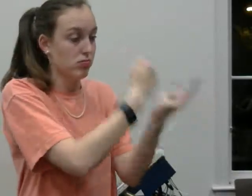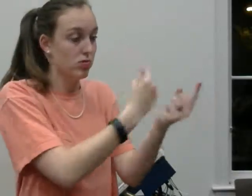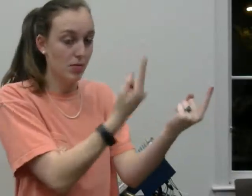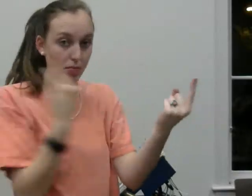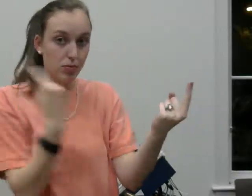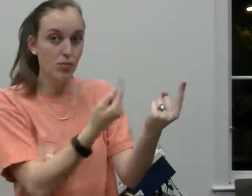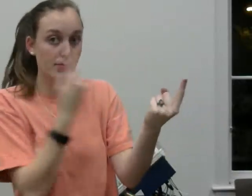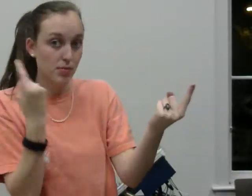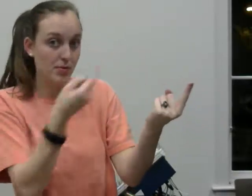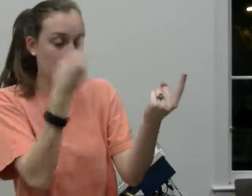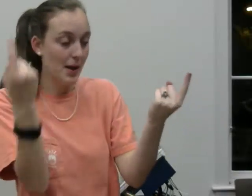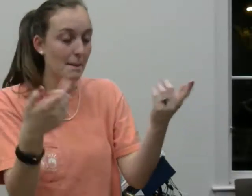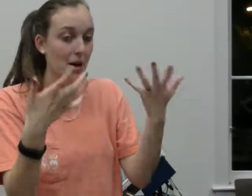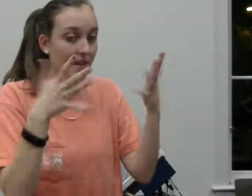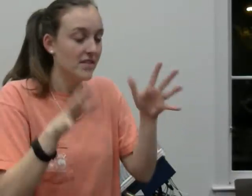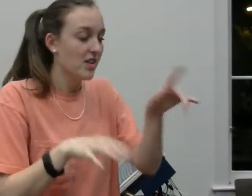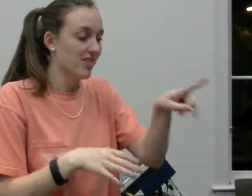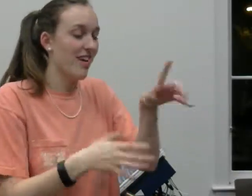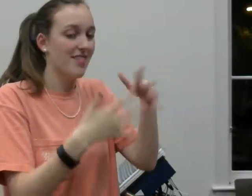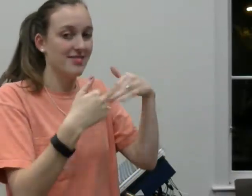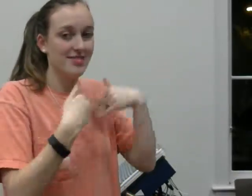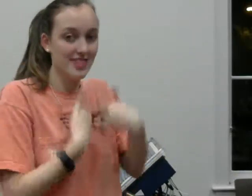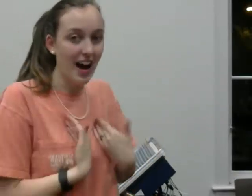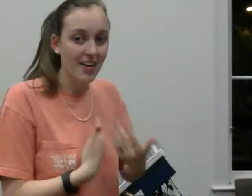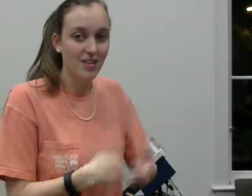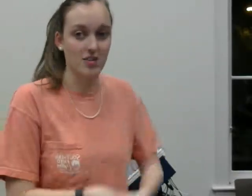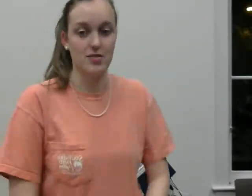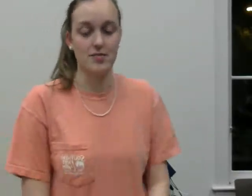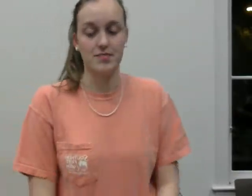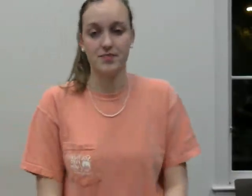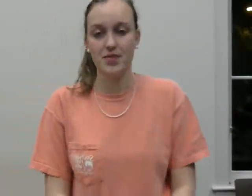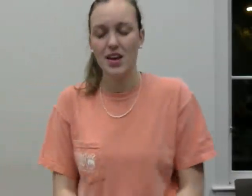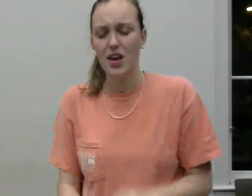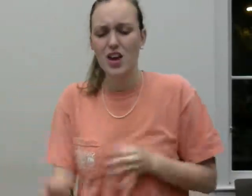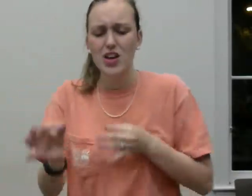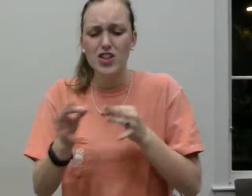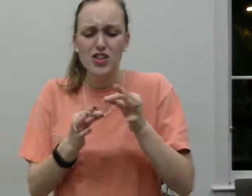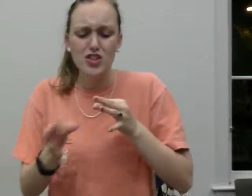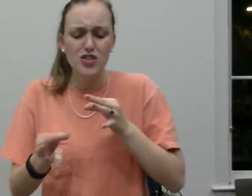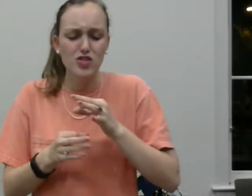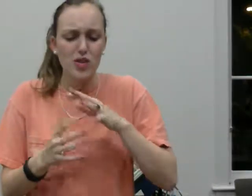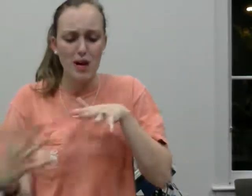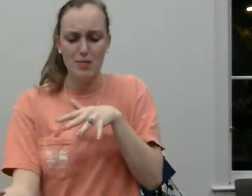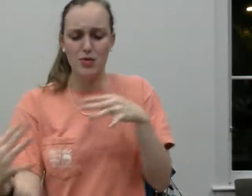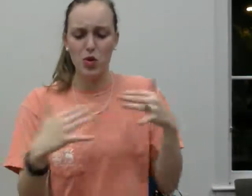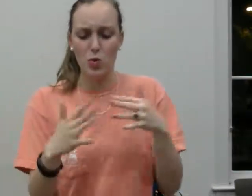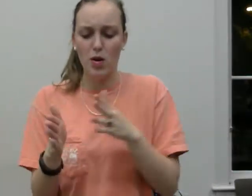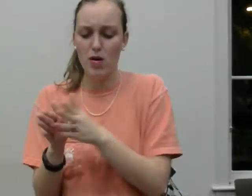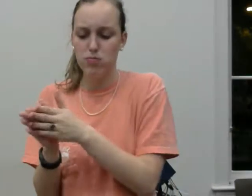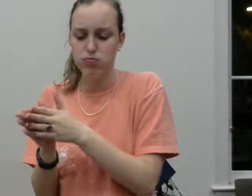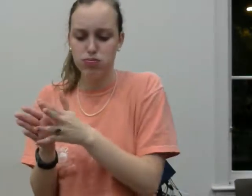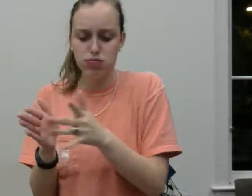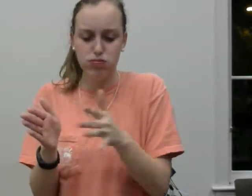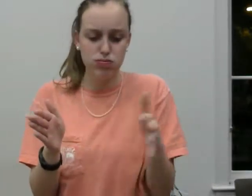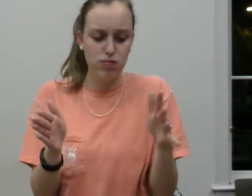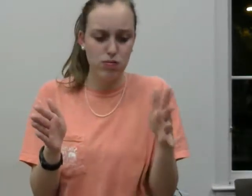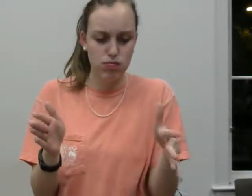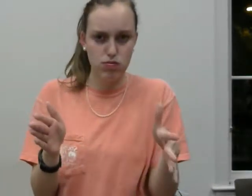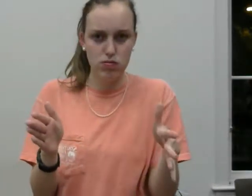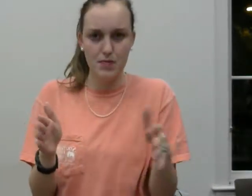Yorktown. And so if you were to describe the overall flow of the wars at the beginning, moving on to number 14 now, at the beginning the